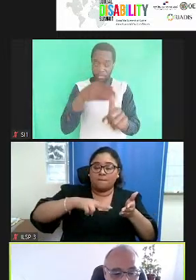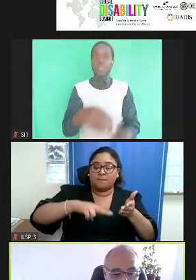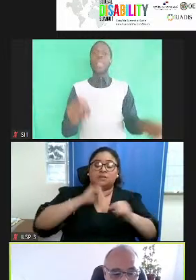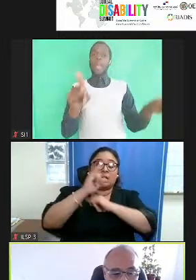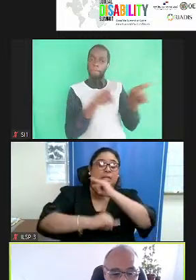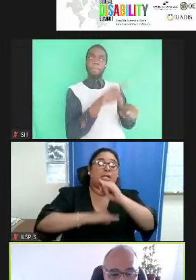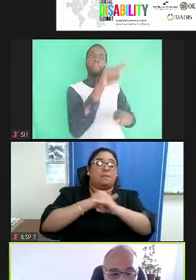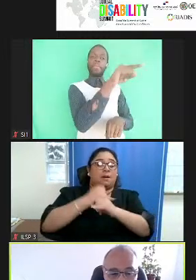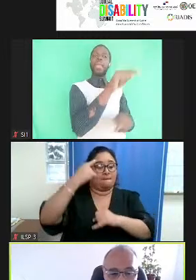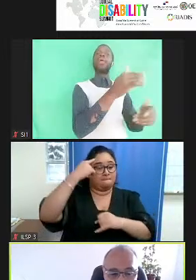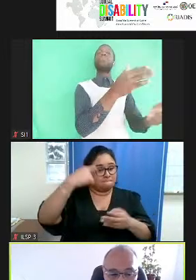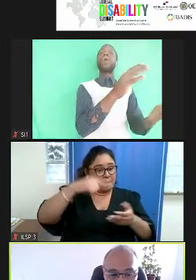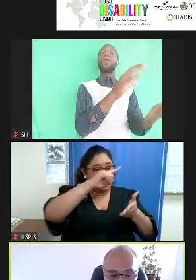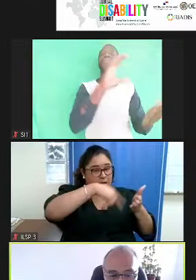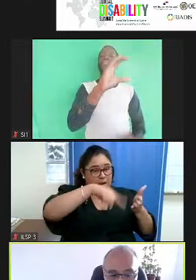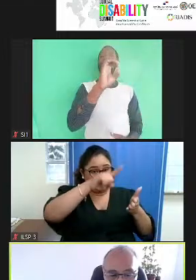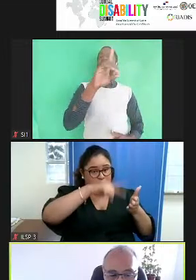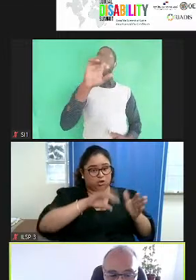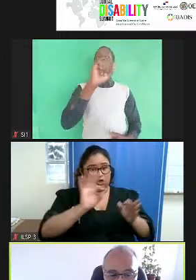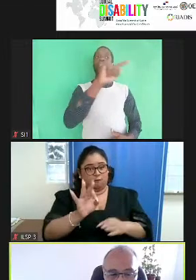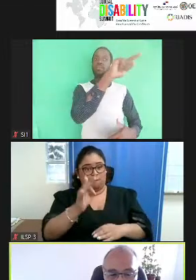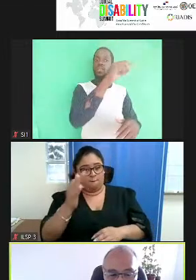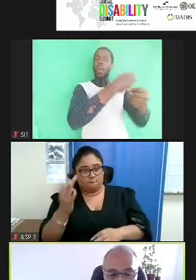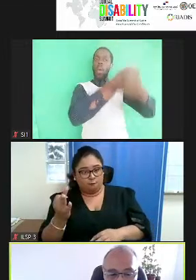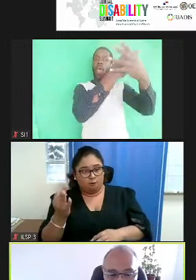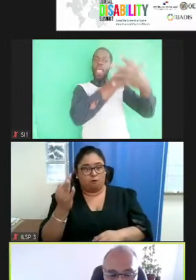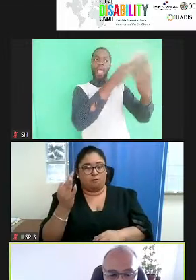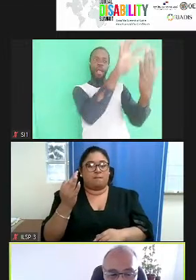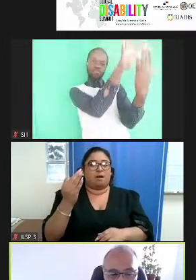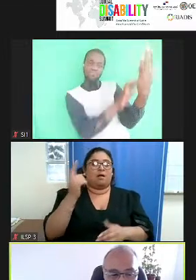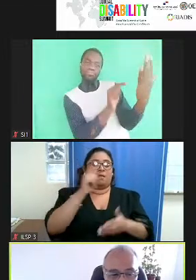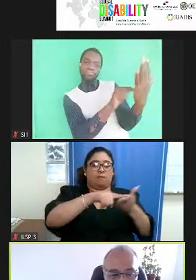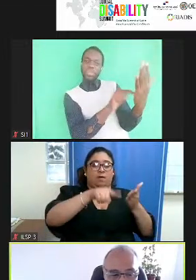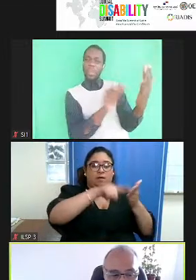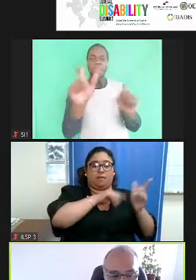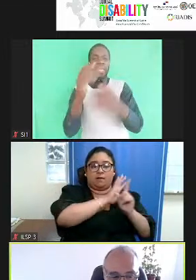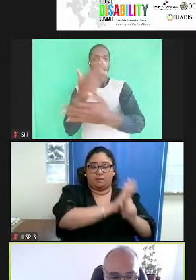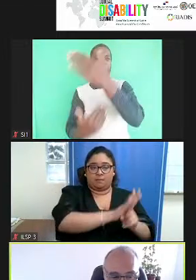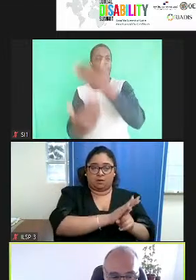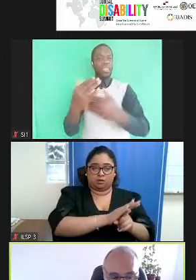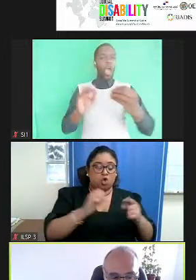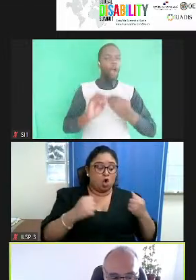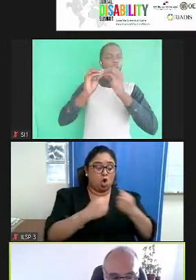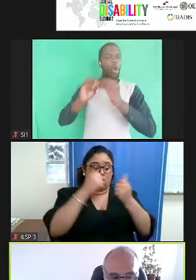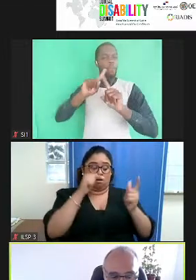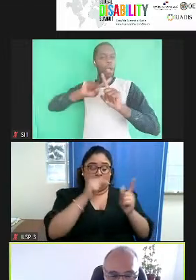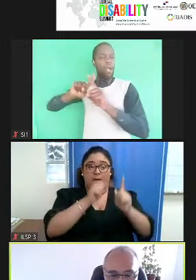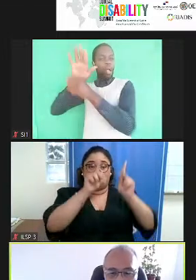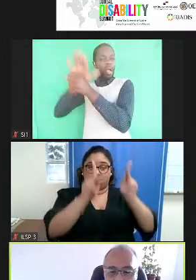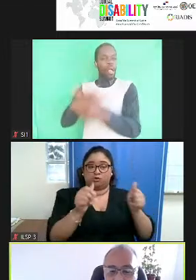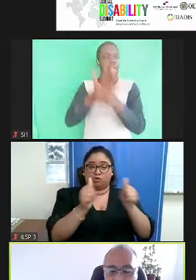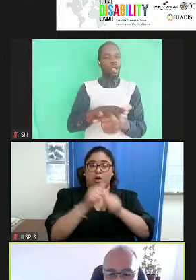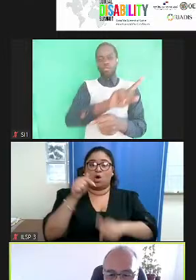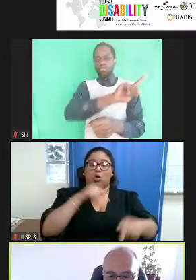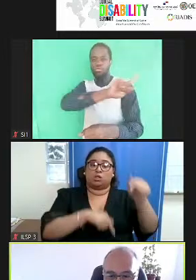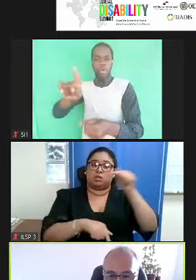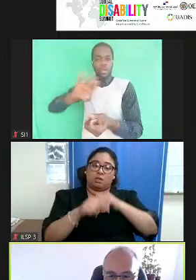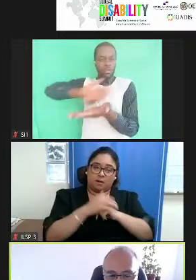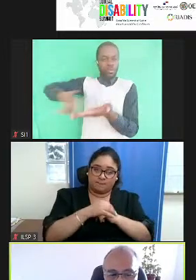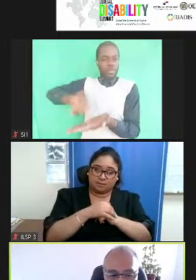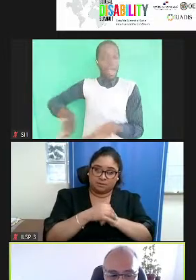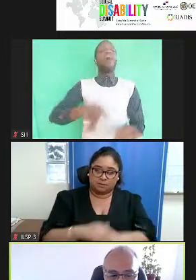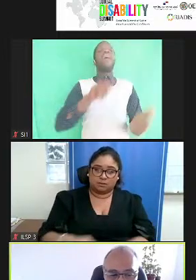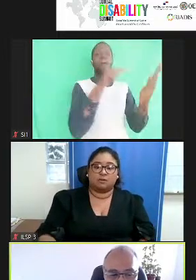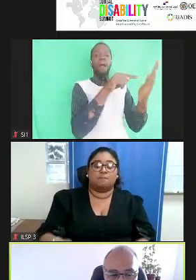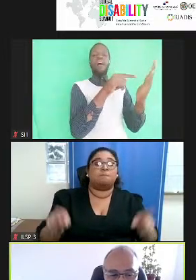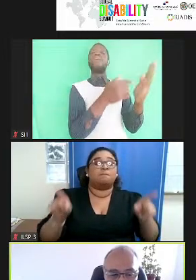the inter-american convention for the rights of persons with disabilities they can inter-american convention for